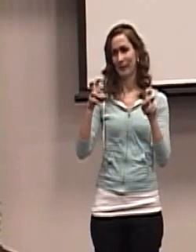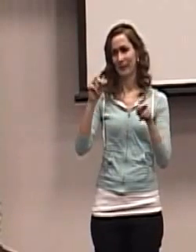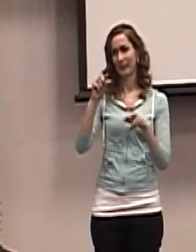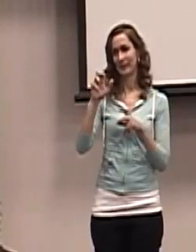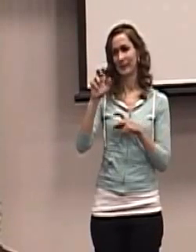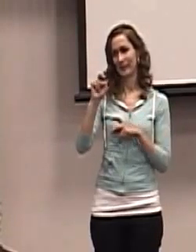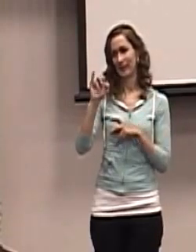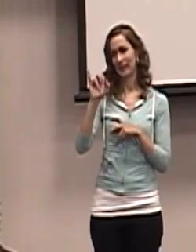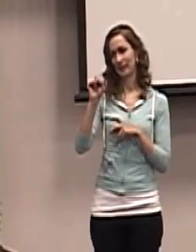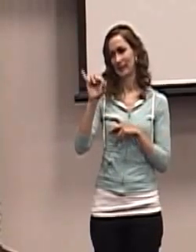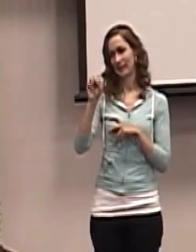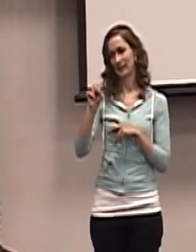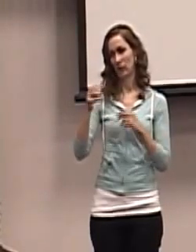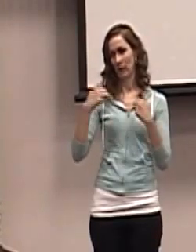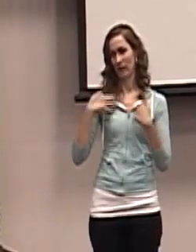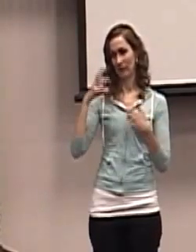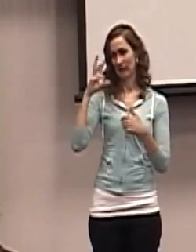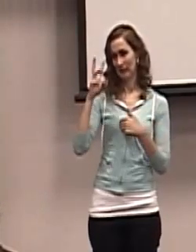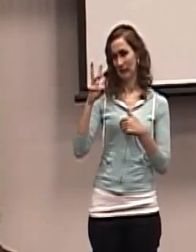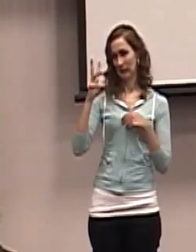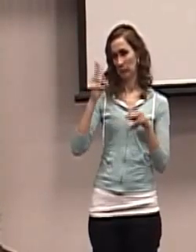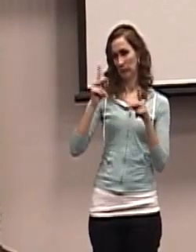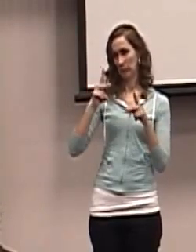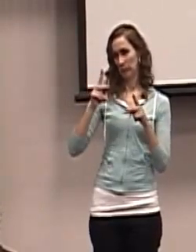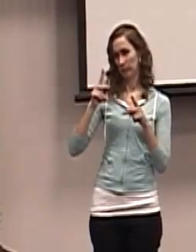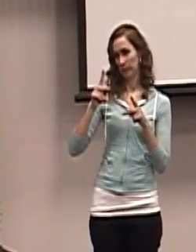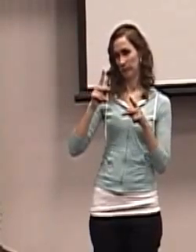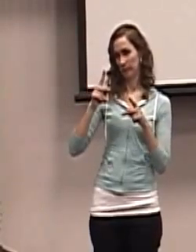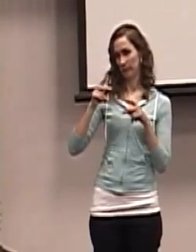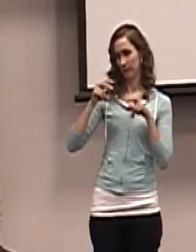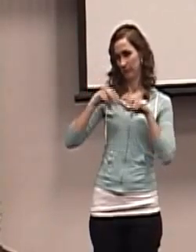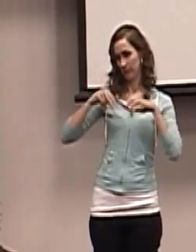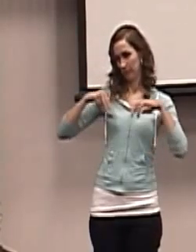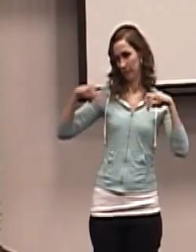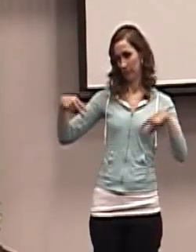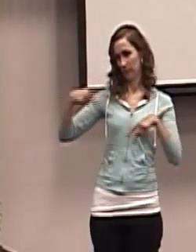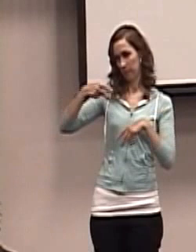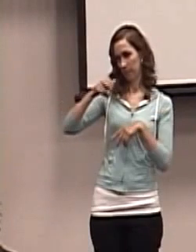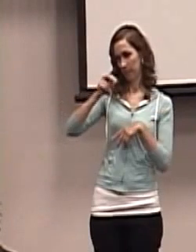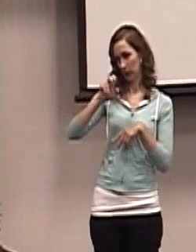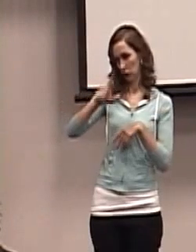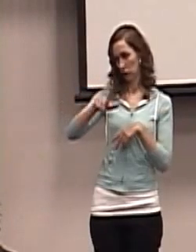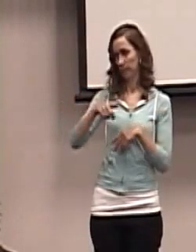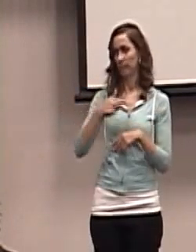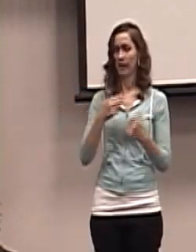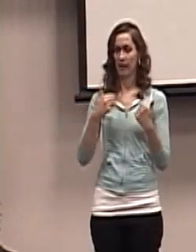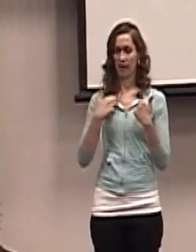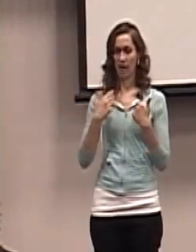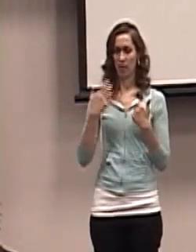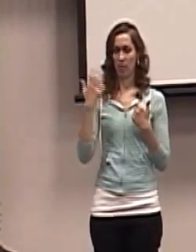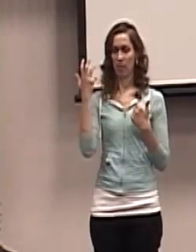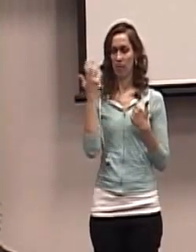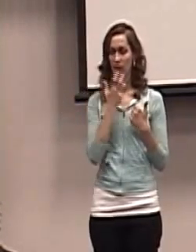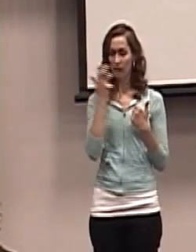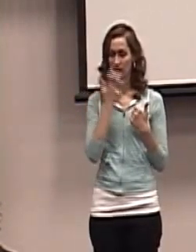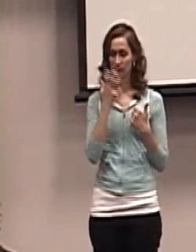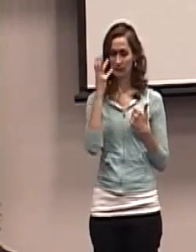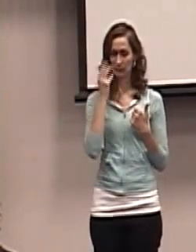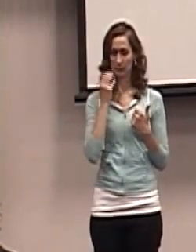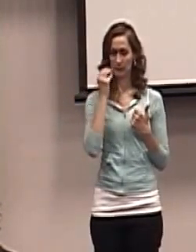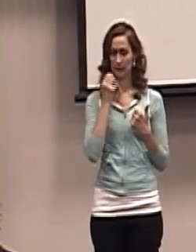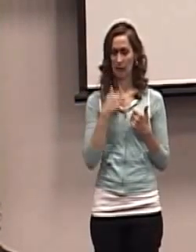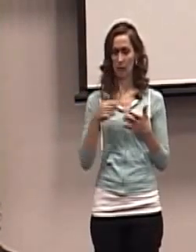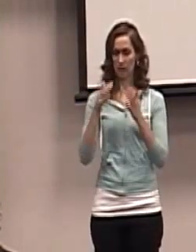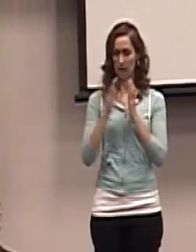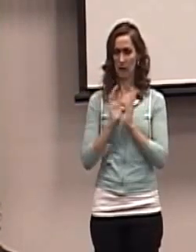panel, national TV program. I had a very incredible account. I was asked to